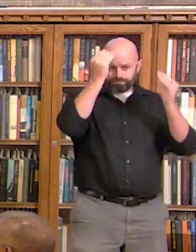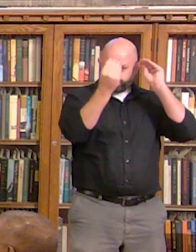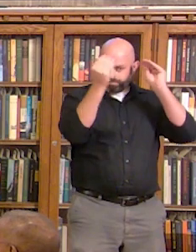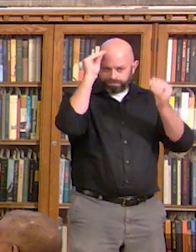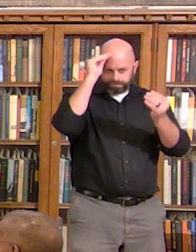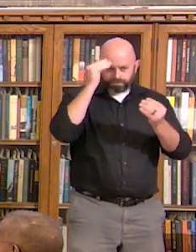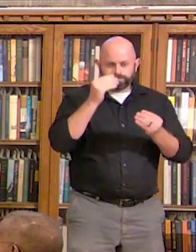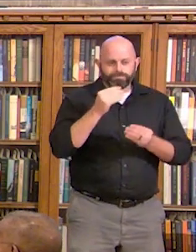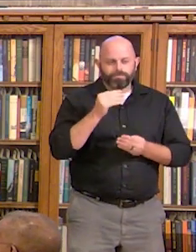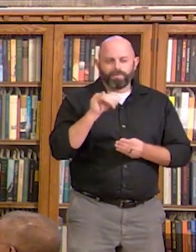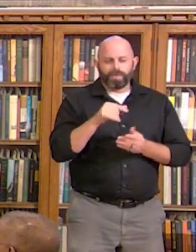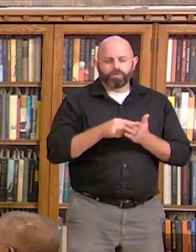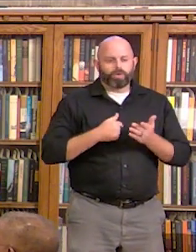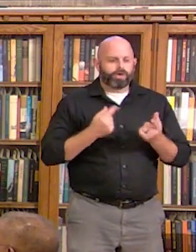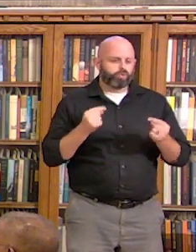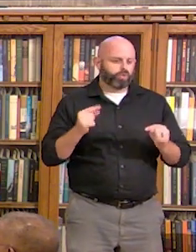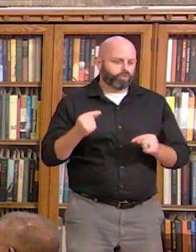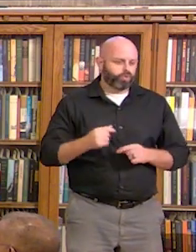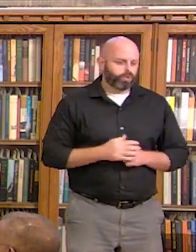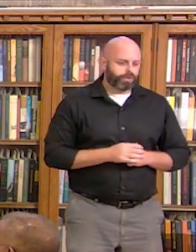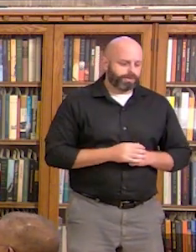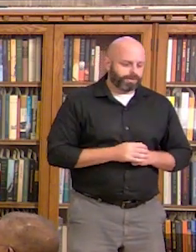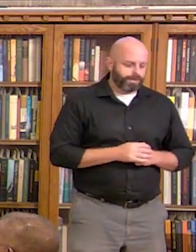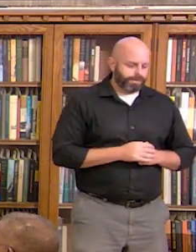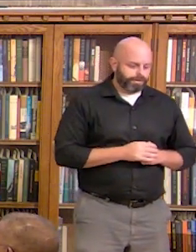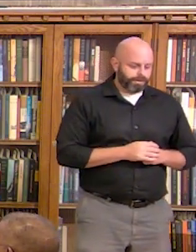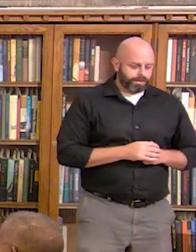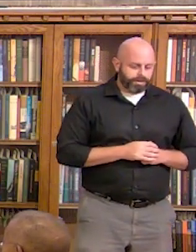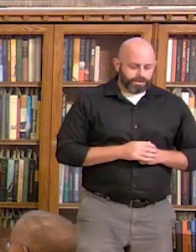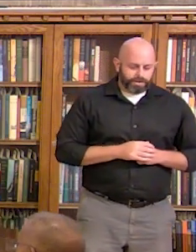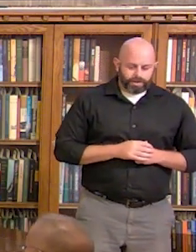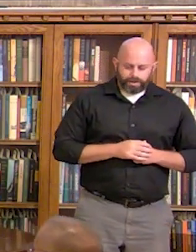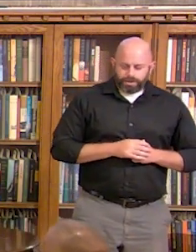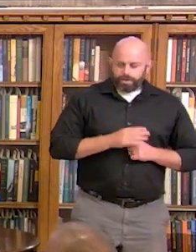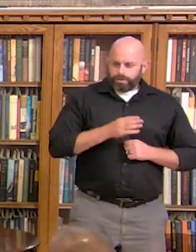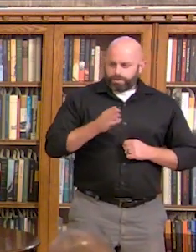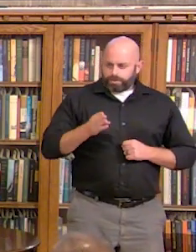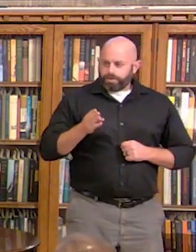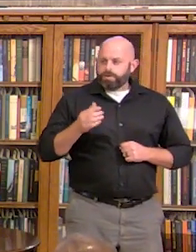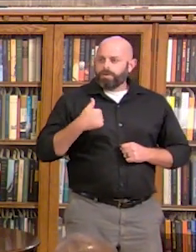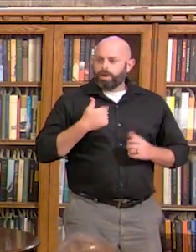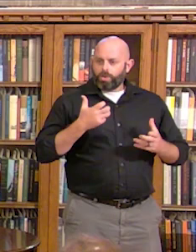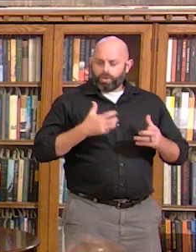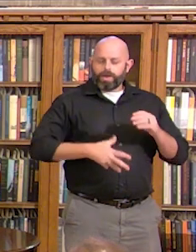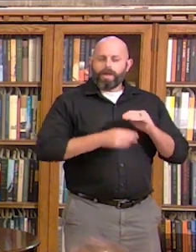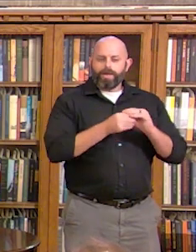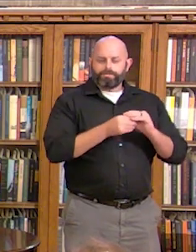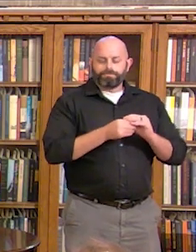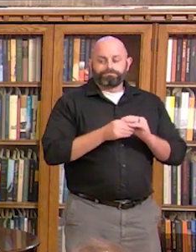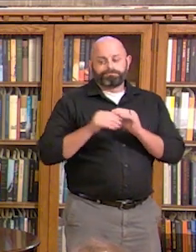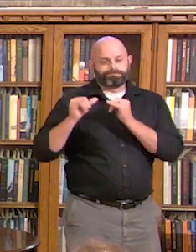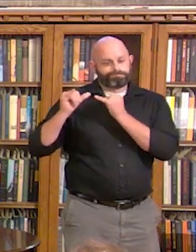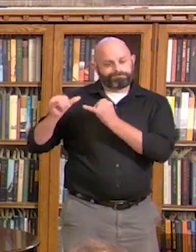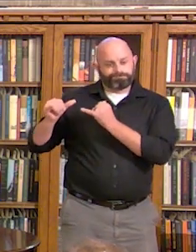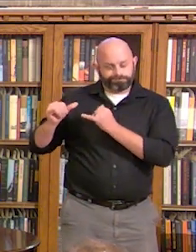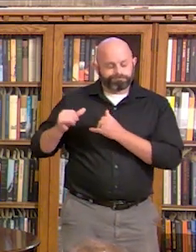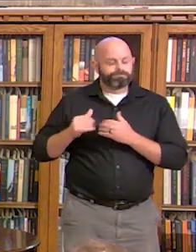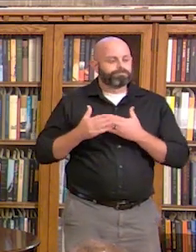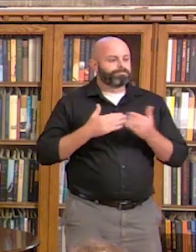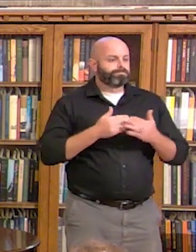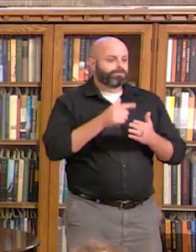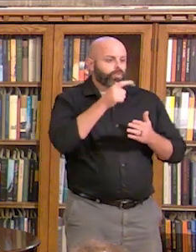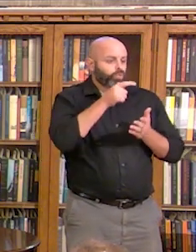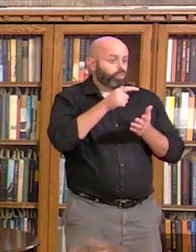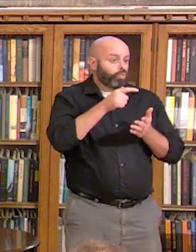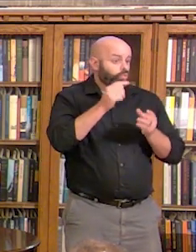we try to do or at least that's what I try to do I want to Echo what Rachel said because no matter who you teach students